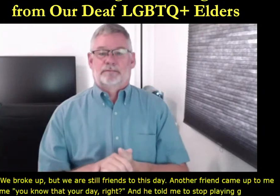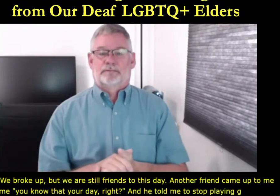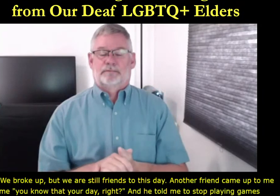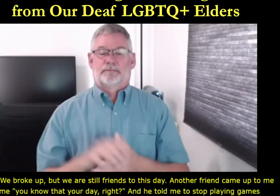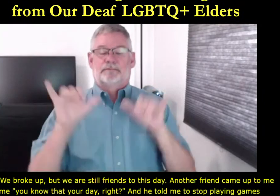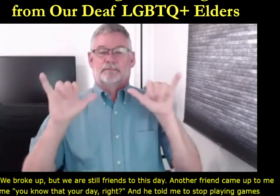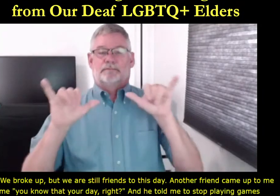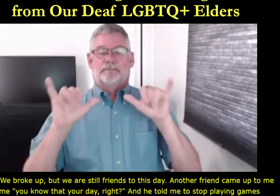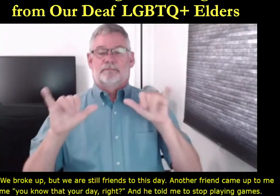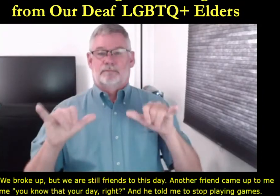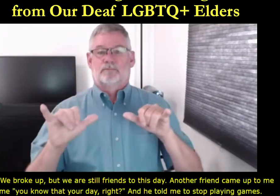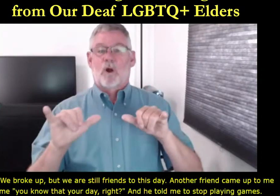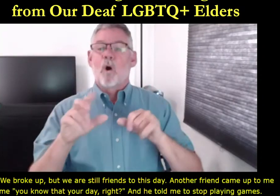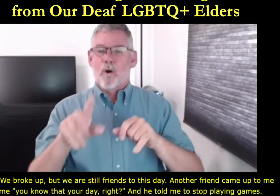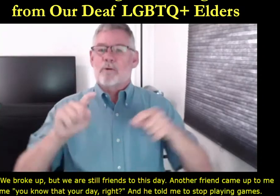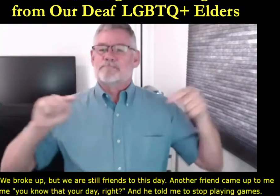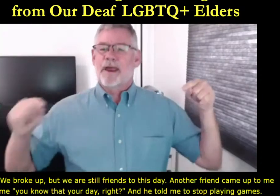i needed to be honest with myself and with other people